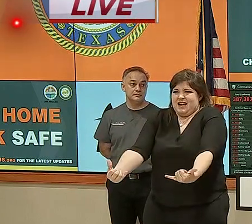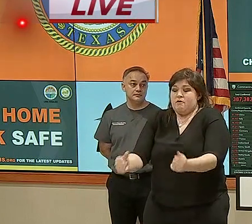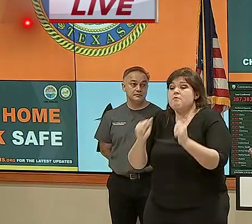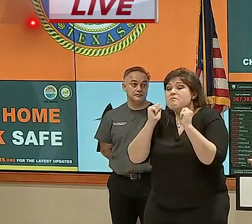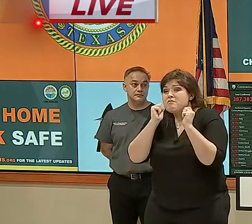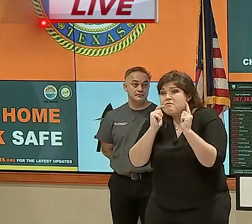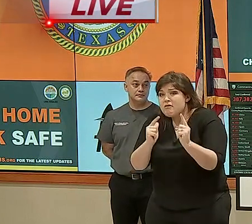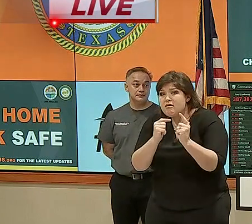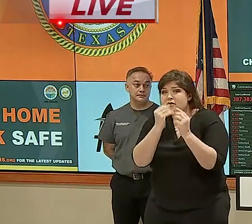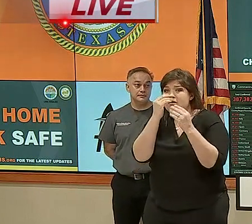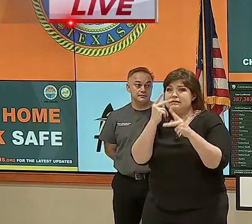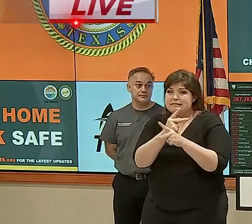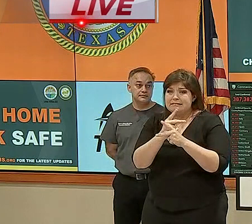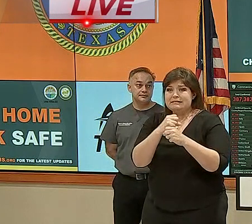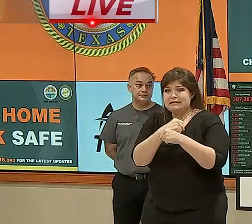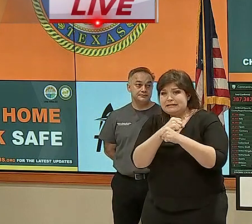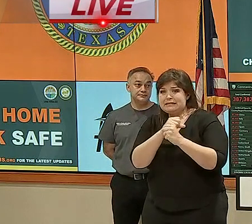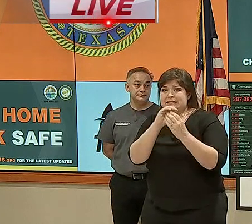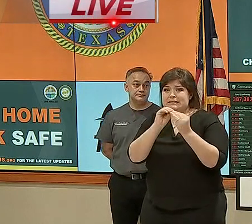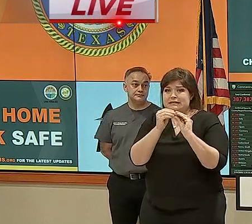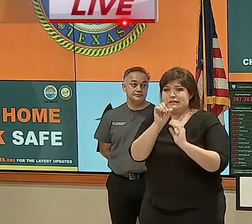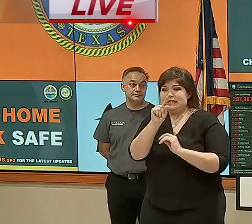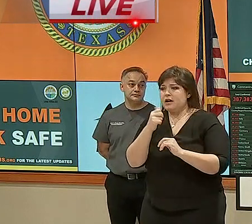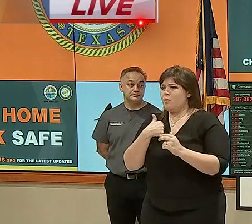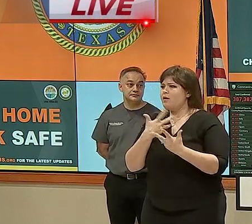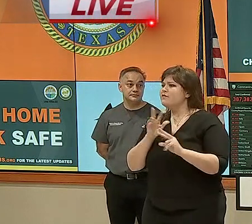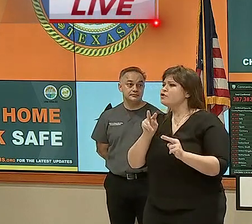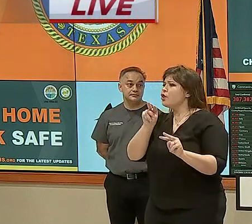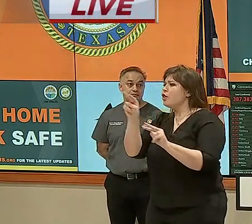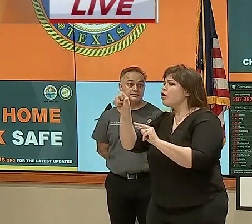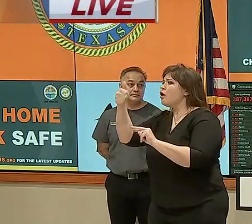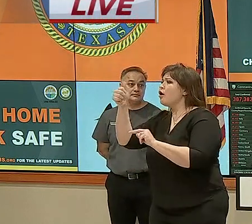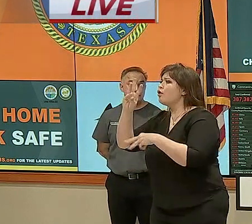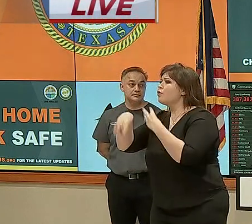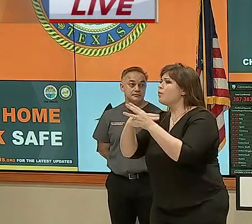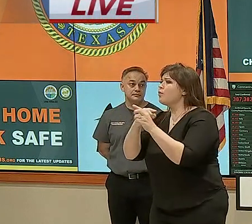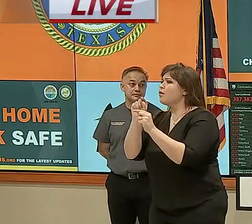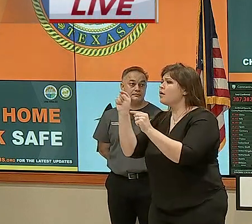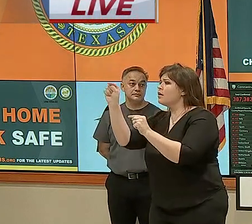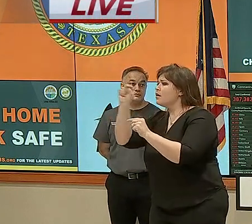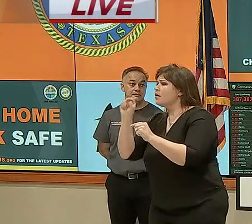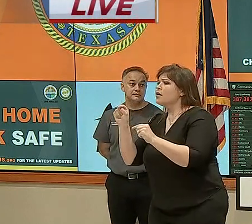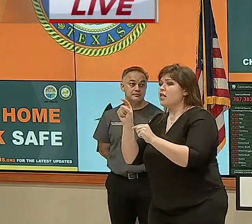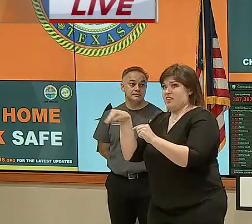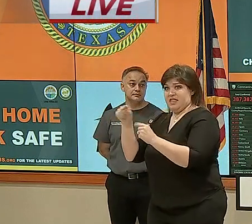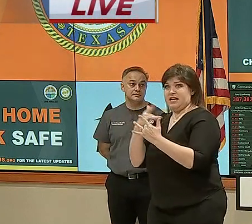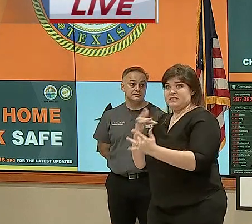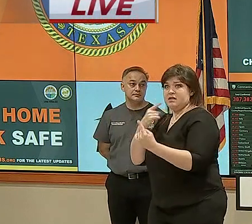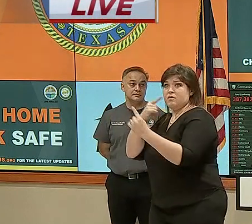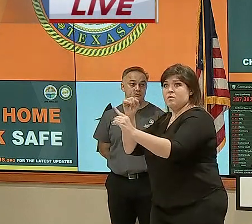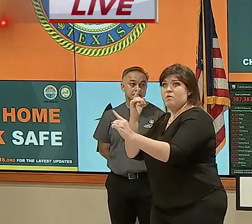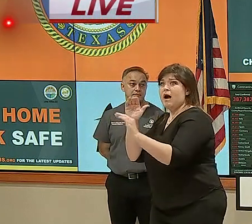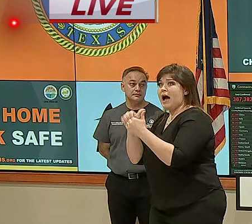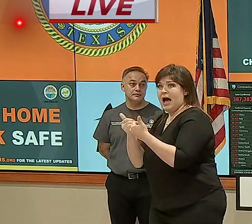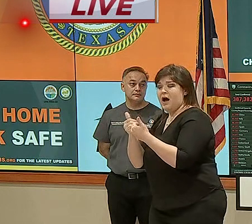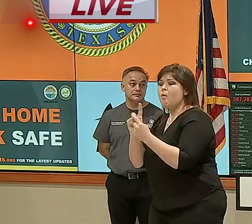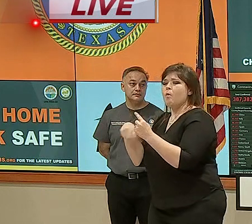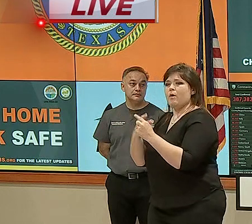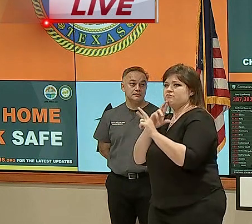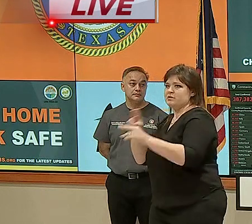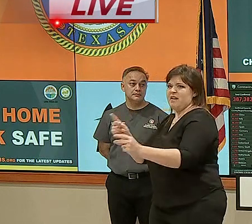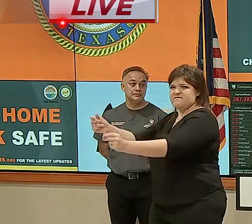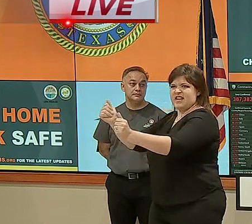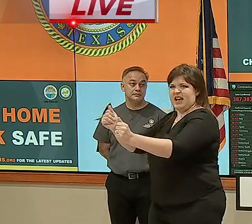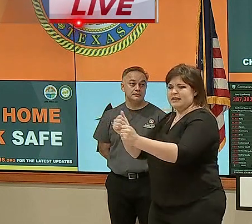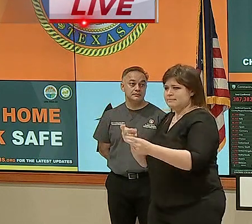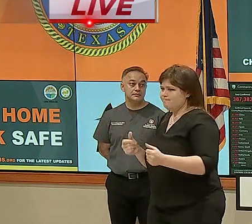and advice as we look around the world is that communities who do well because they act briskly, promptly, and decisively